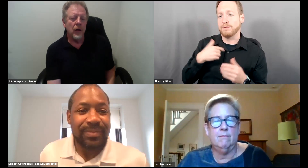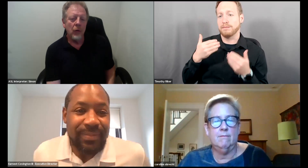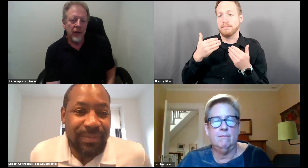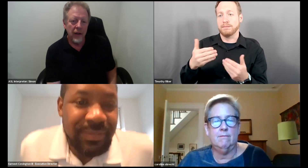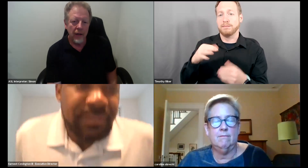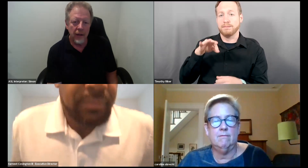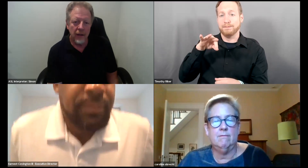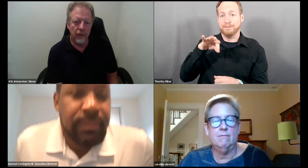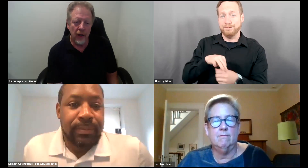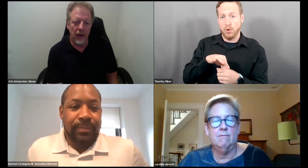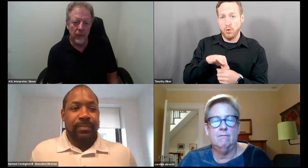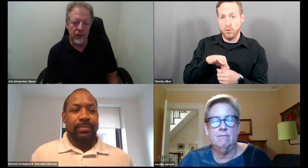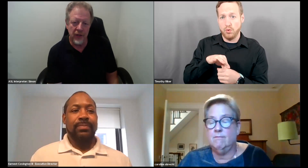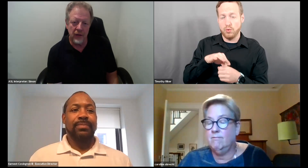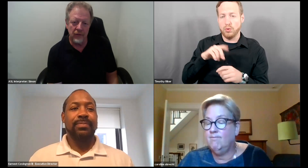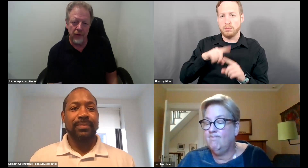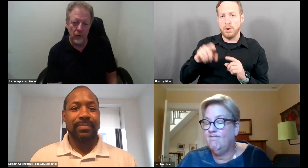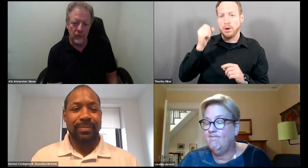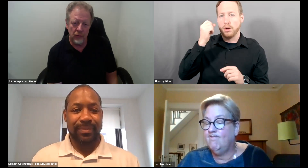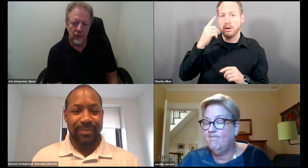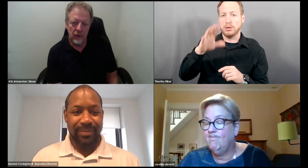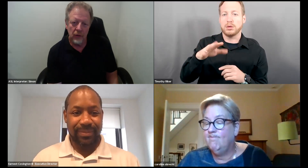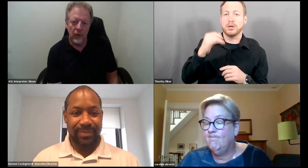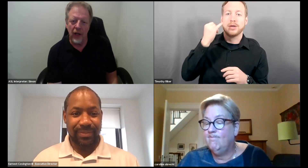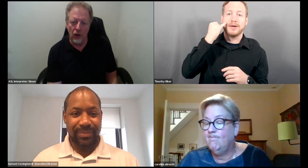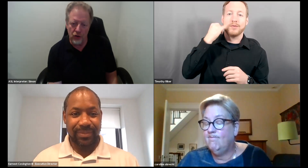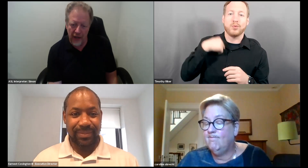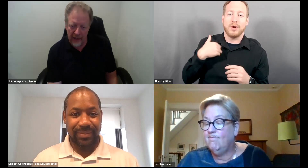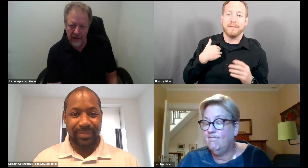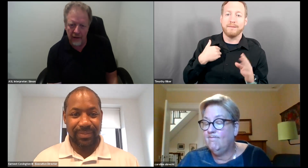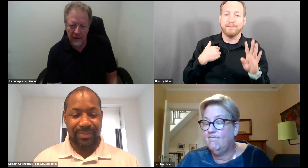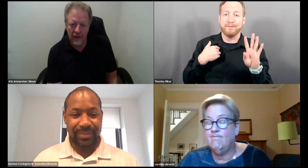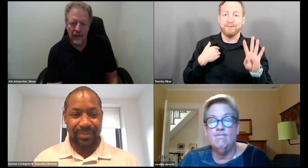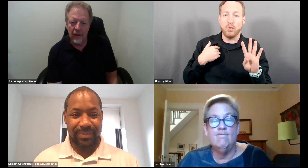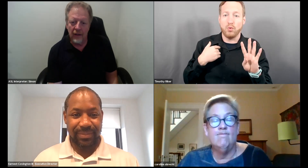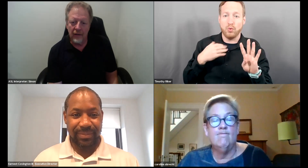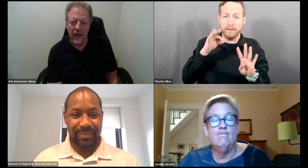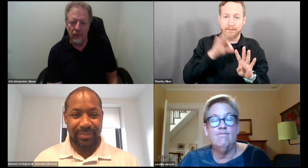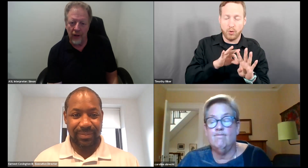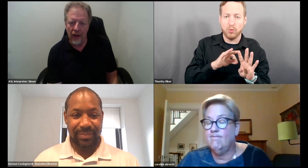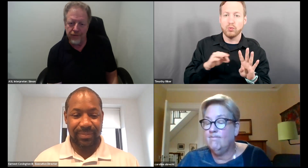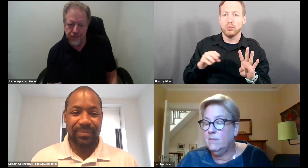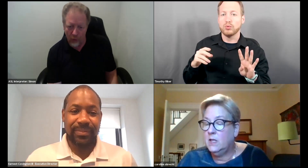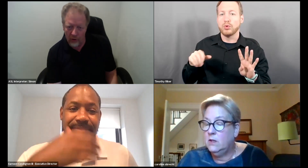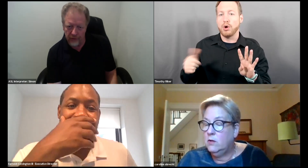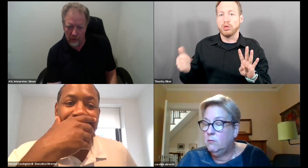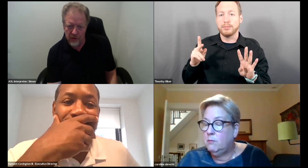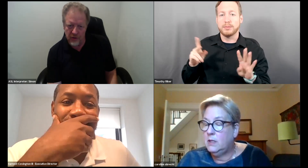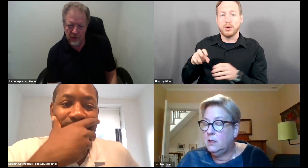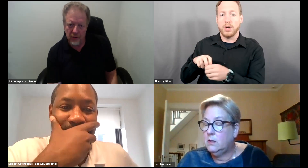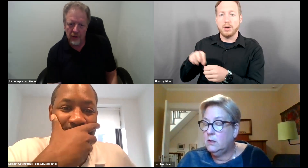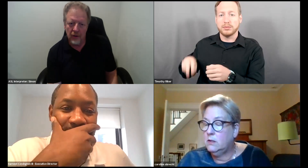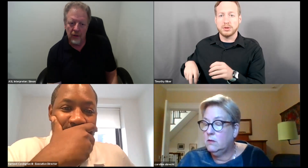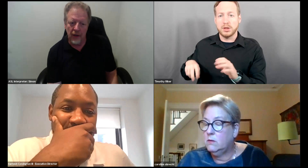You know what I think? I think if we go ahead and proceed to the vote with the understanding that if we have 4